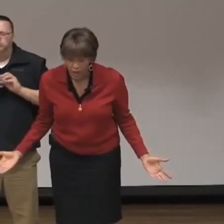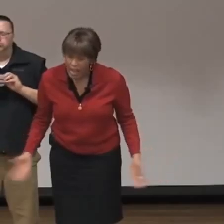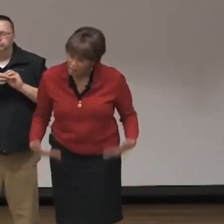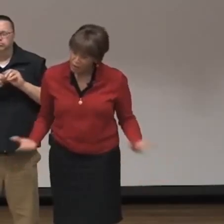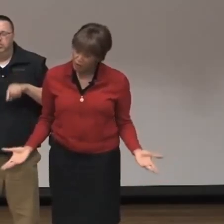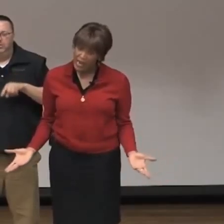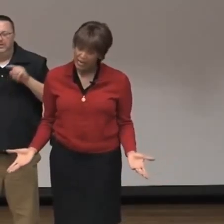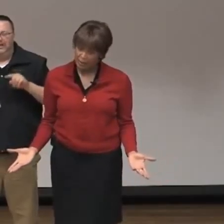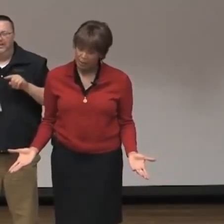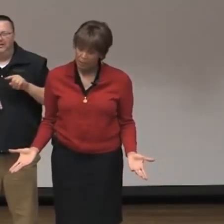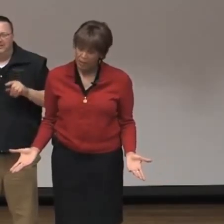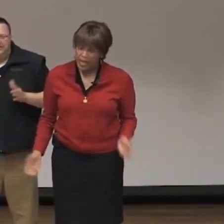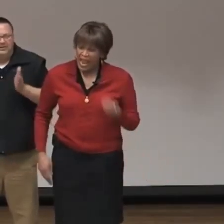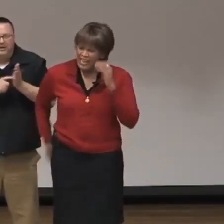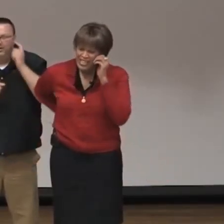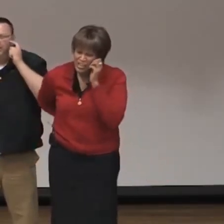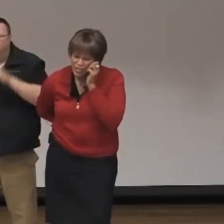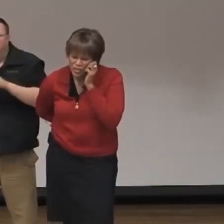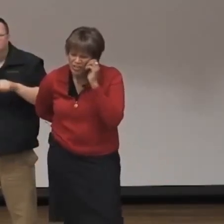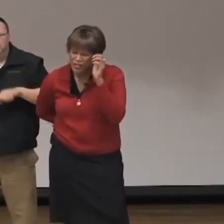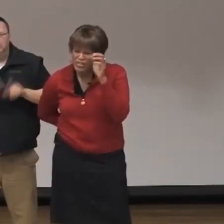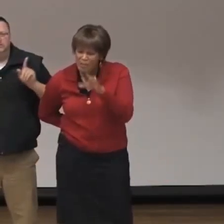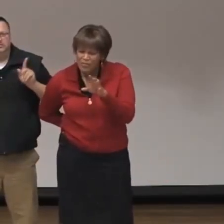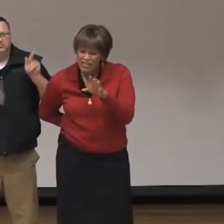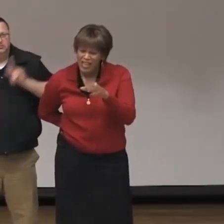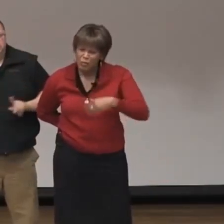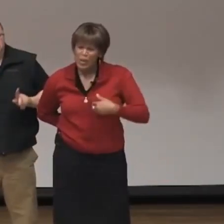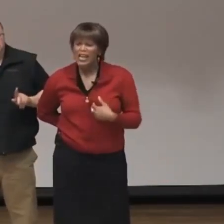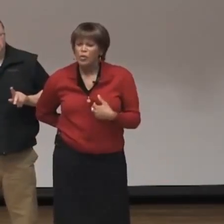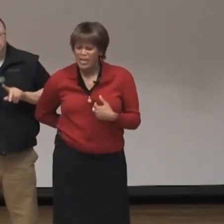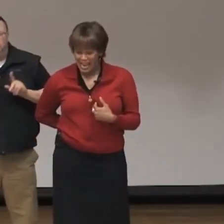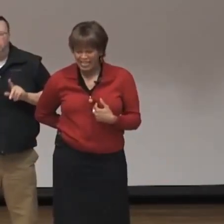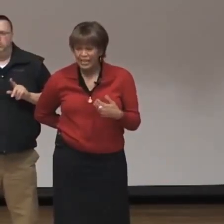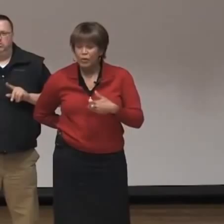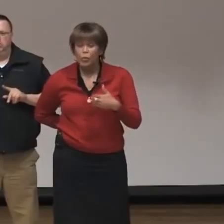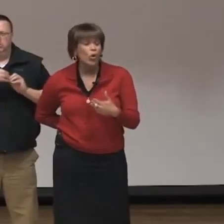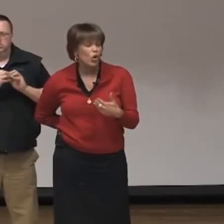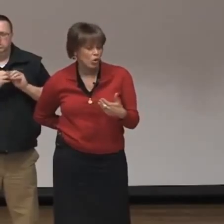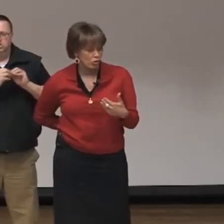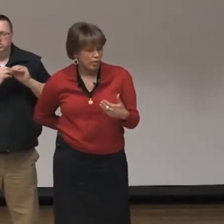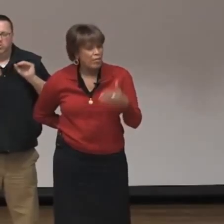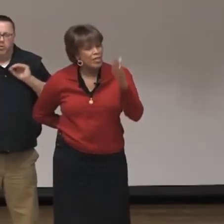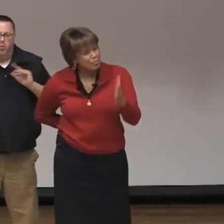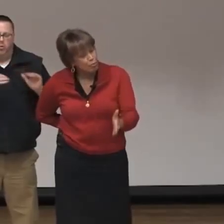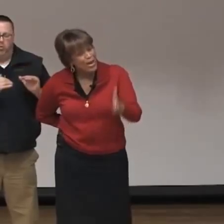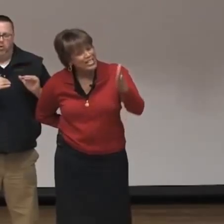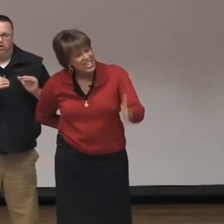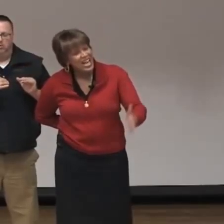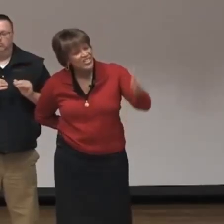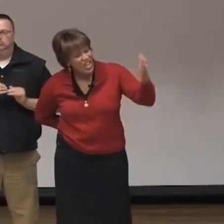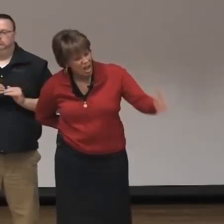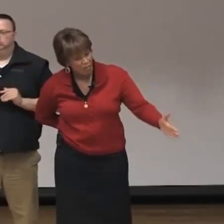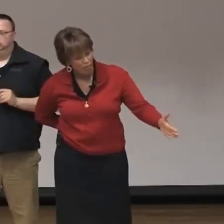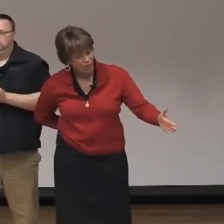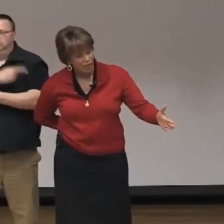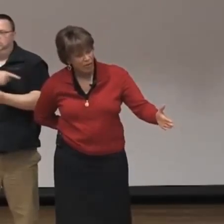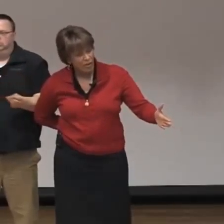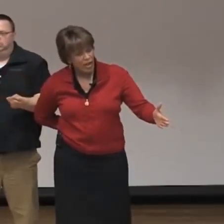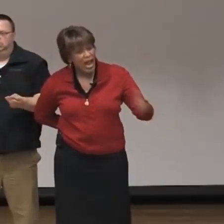other, and you're fighting. And it teaches you that there's something that we create in the world that breaks us